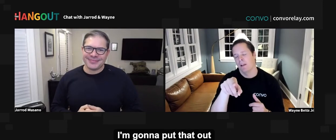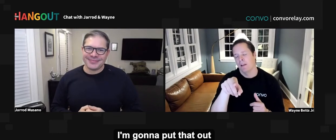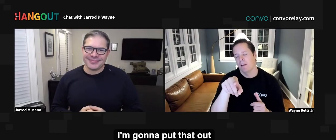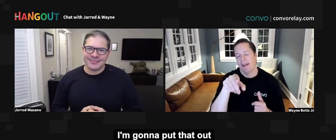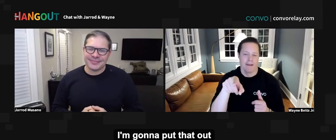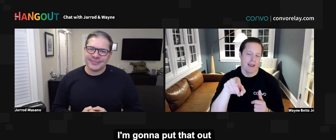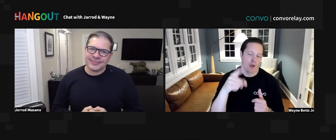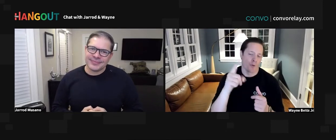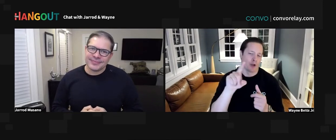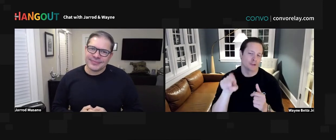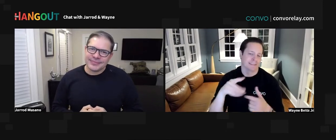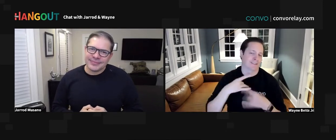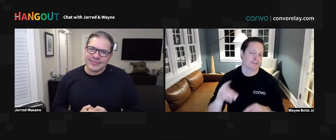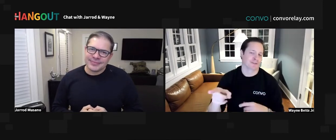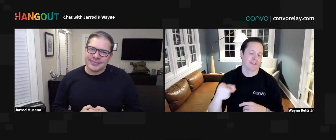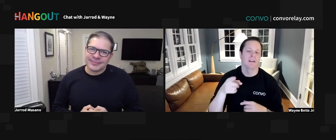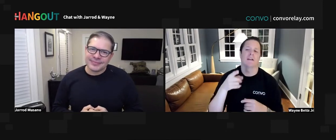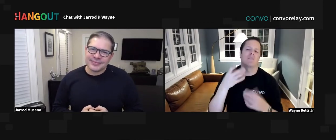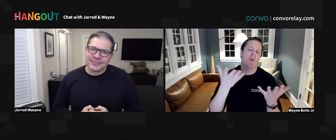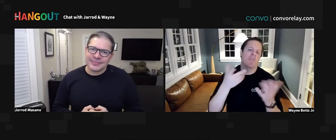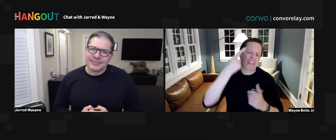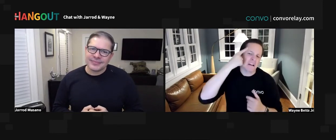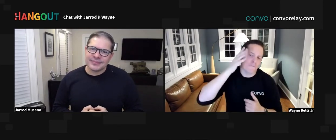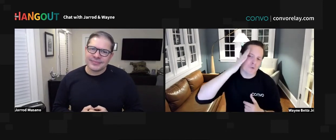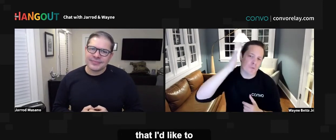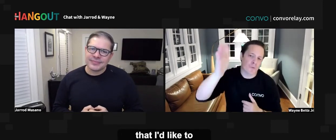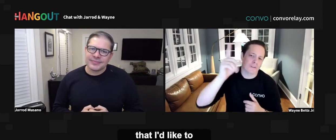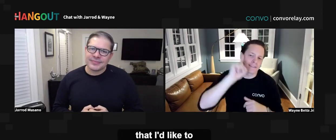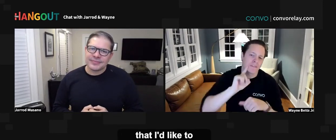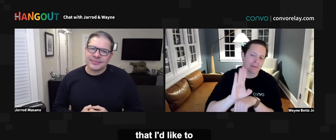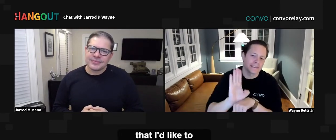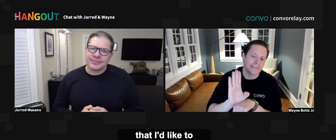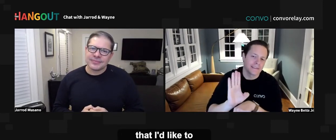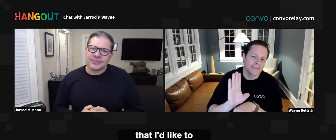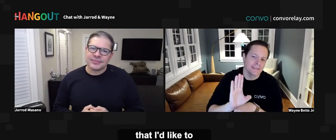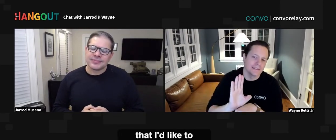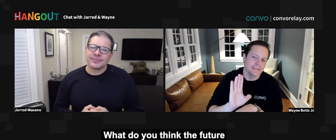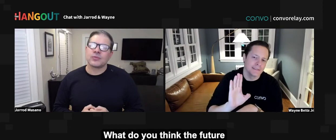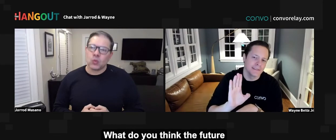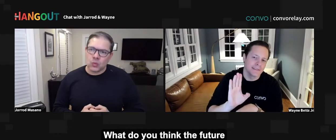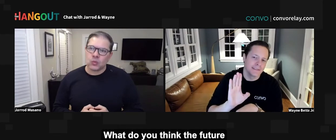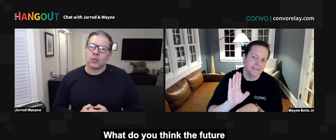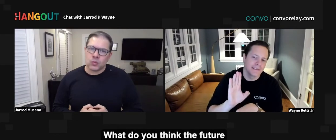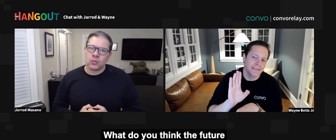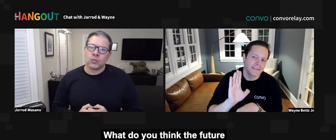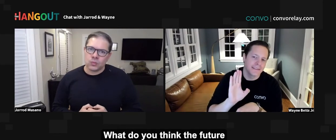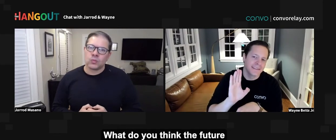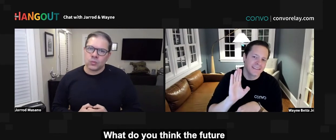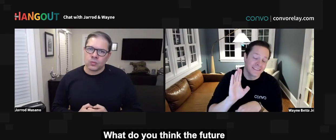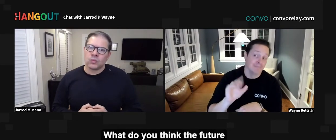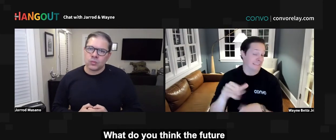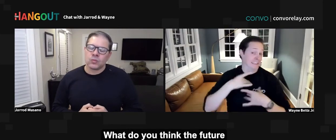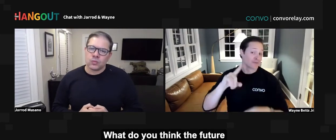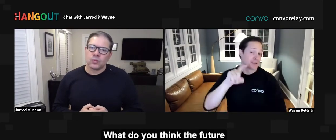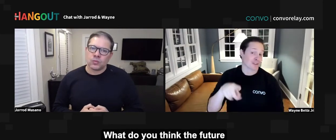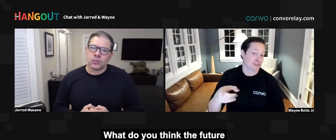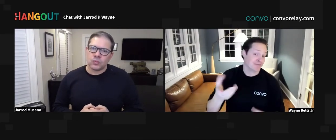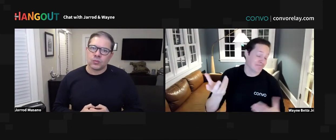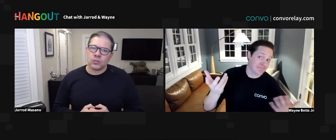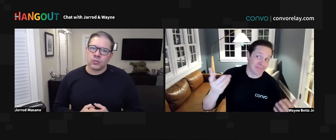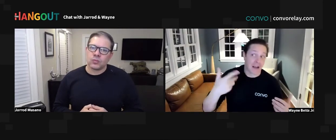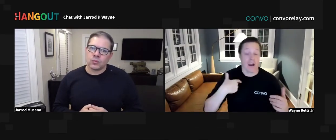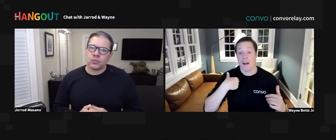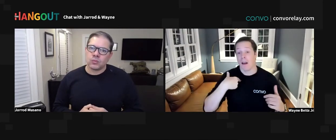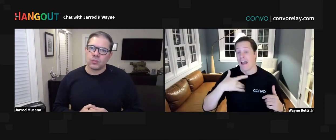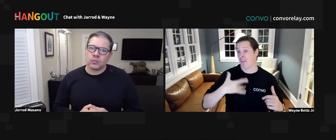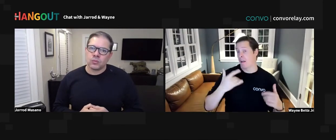forget. Yes. Yes, we do. There's one question though that I'd like to pose that was interesting. What do you think the future is like for deaf businesses?